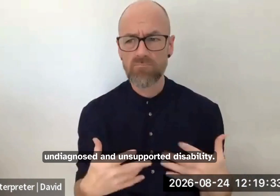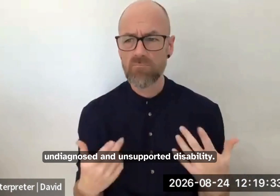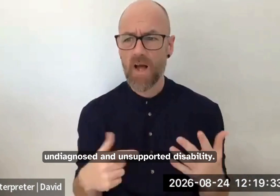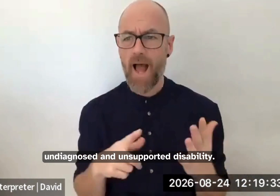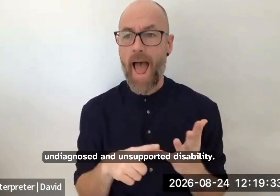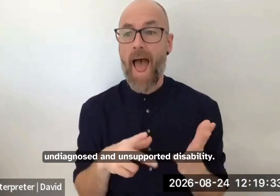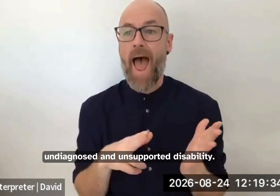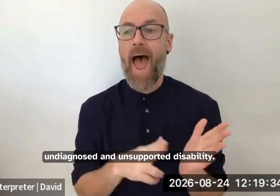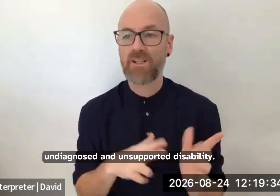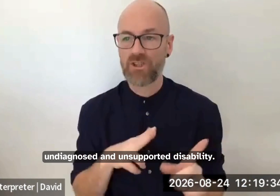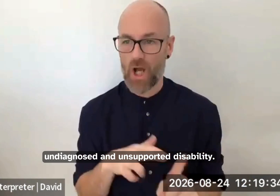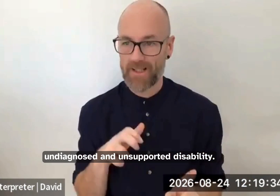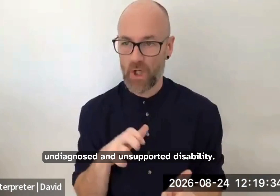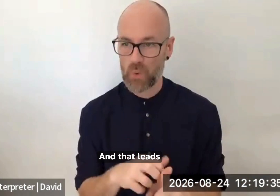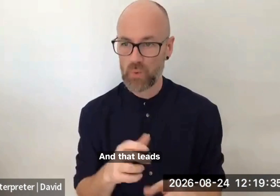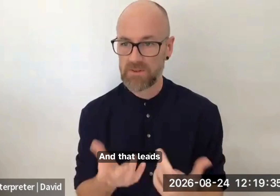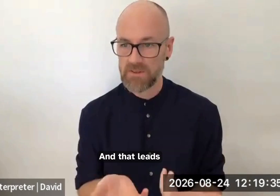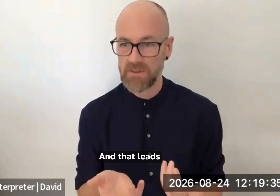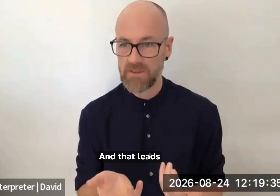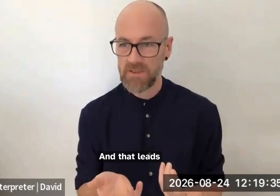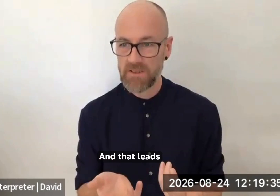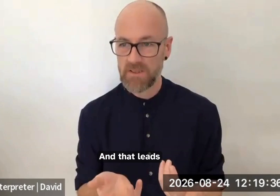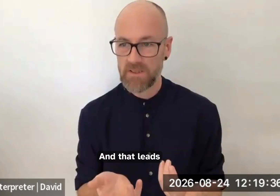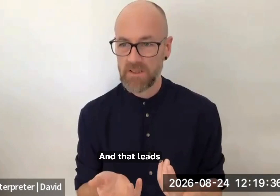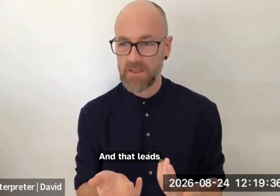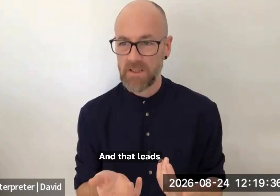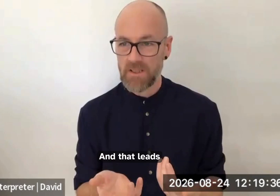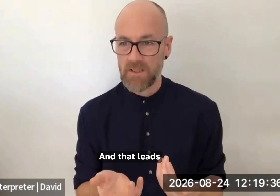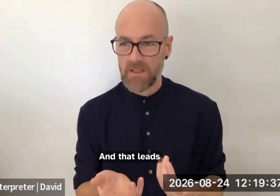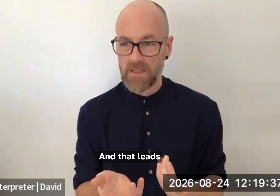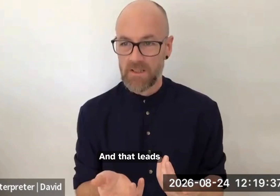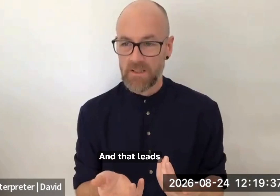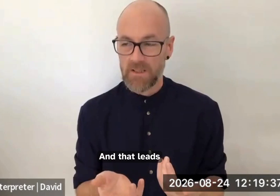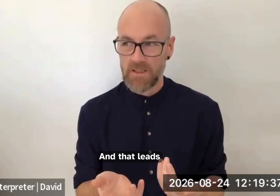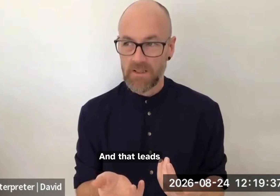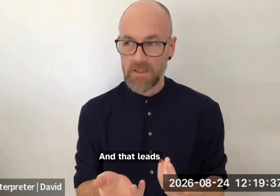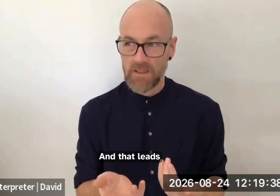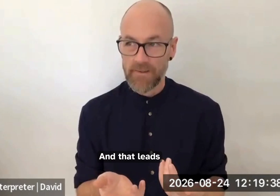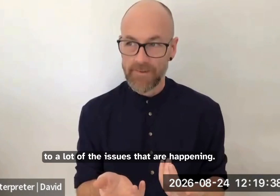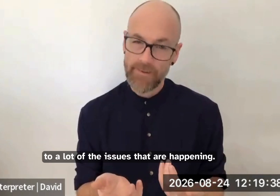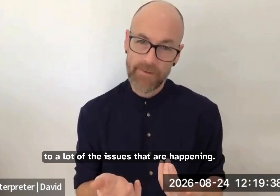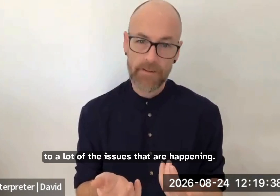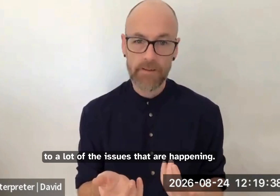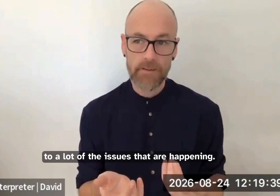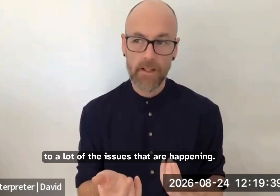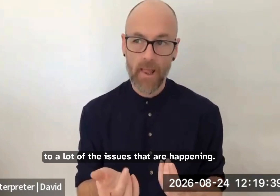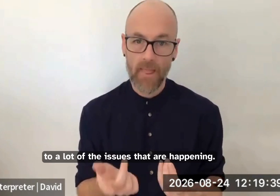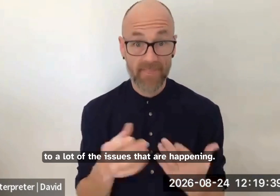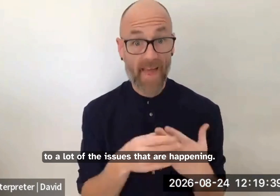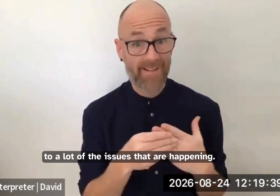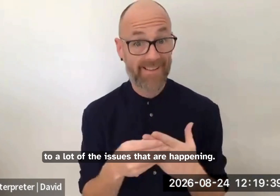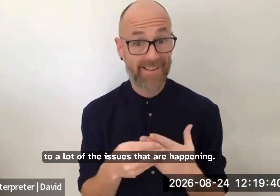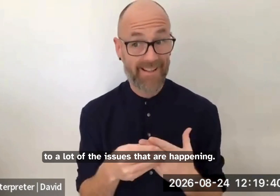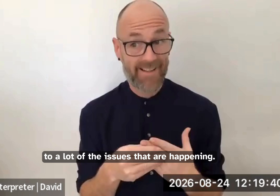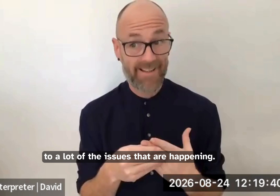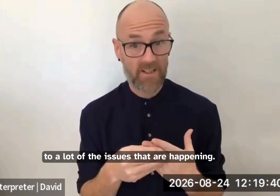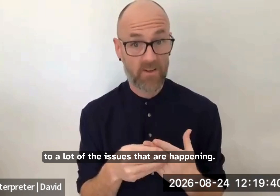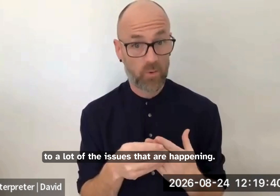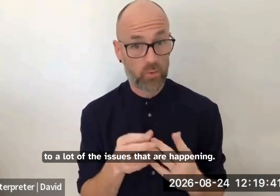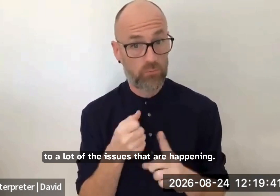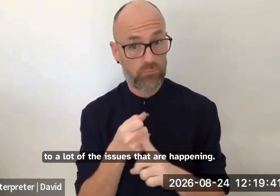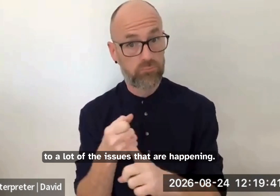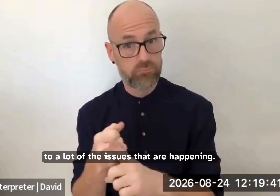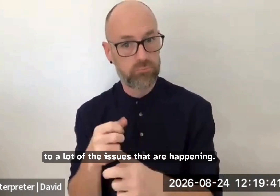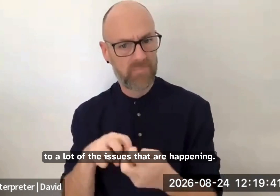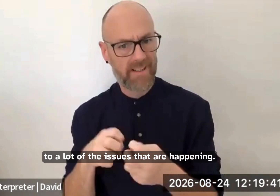undiagnosed and unsupported disability, and that leads to a lot of the issues